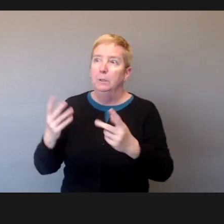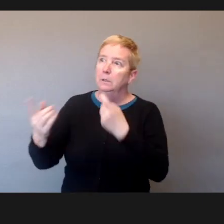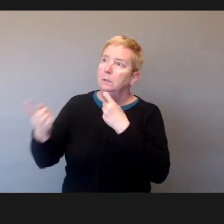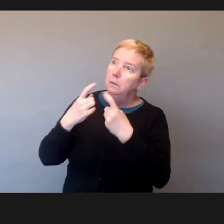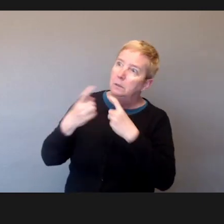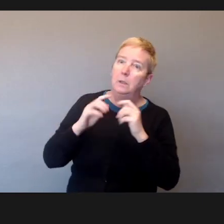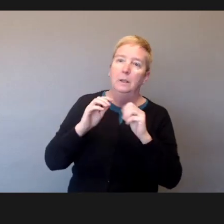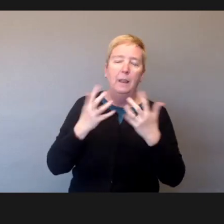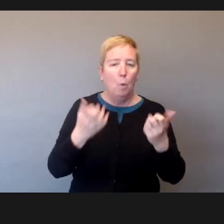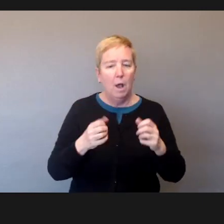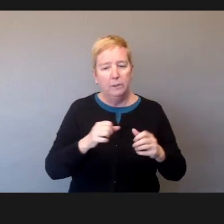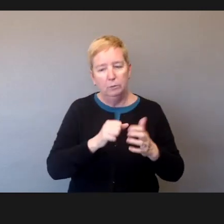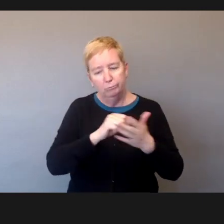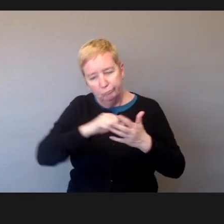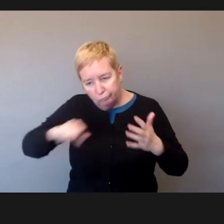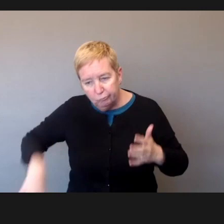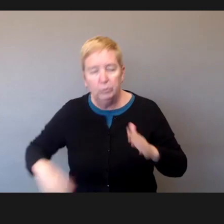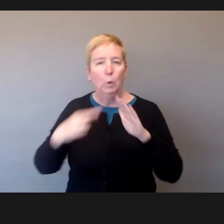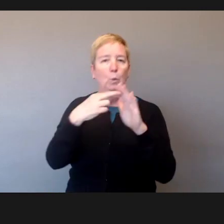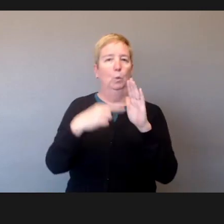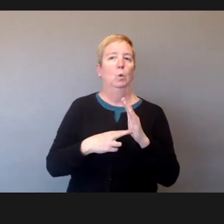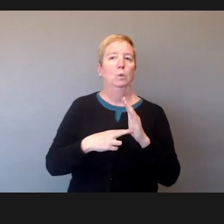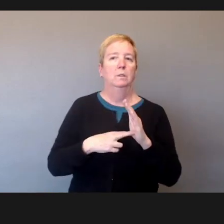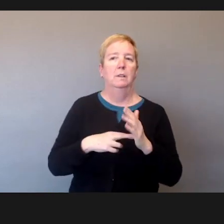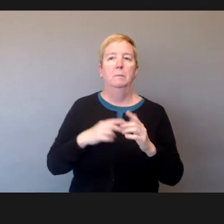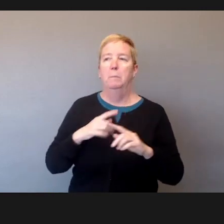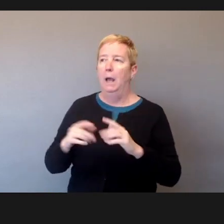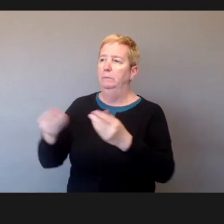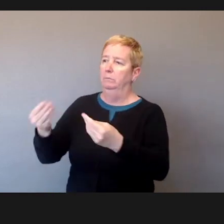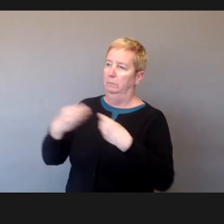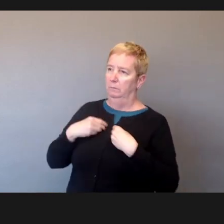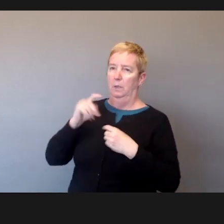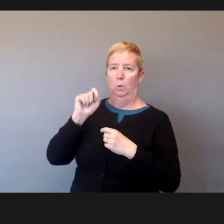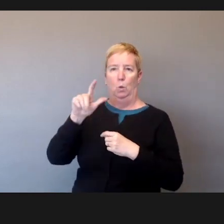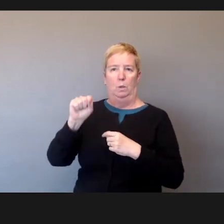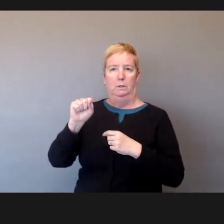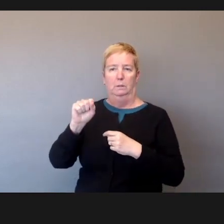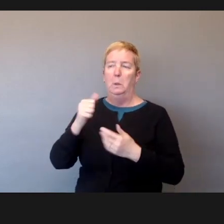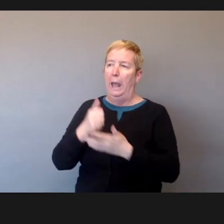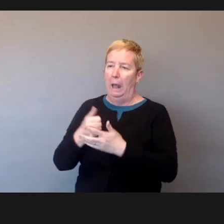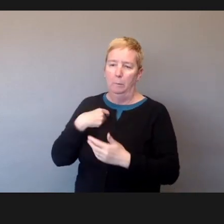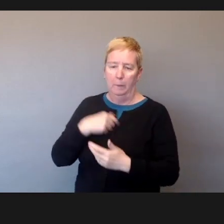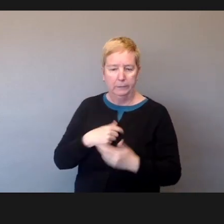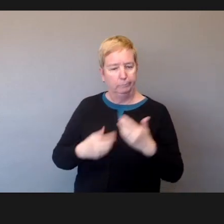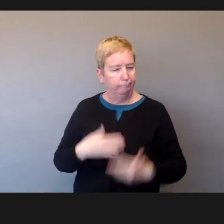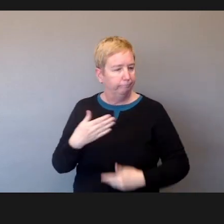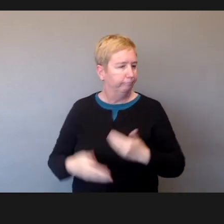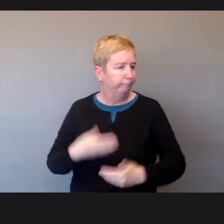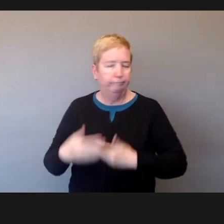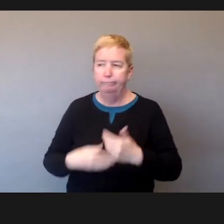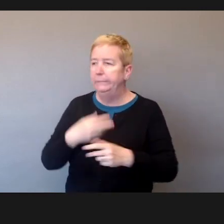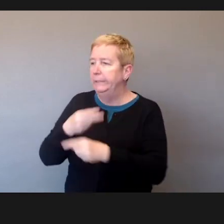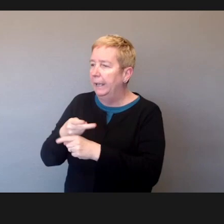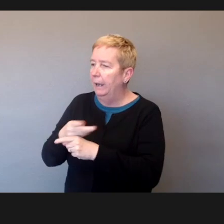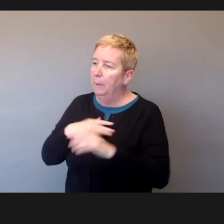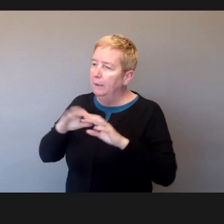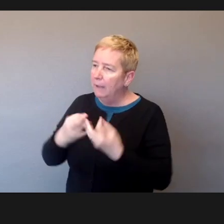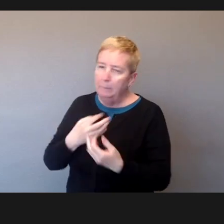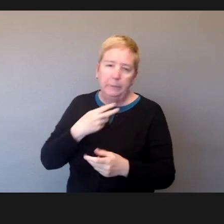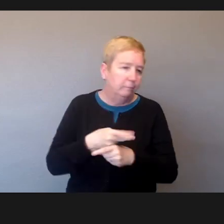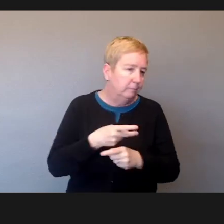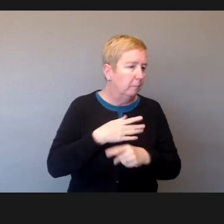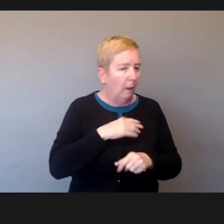the tools they need to manage themselves, their families, their communities during the pandemic, things like home testing,